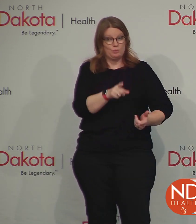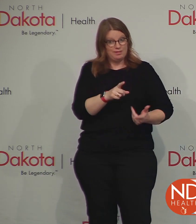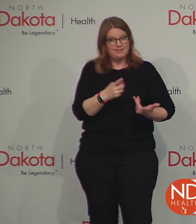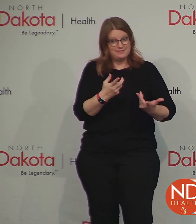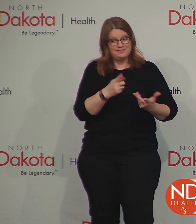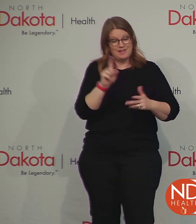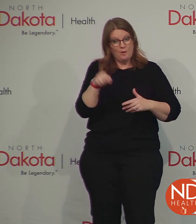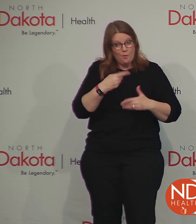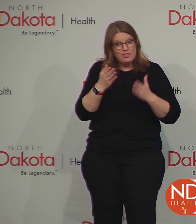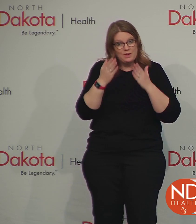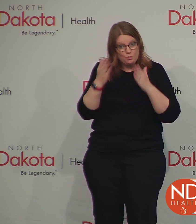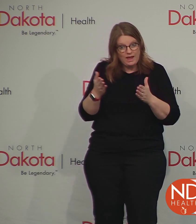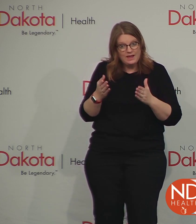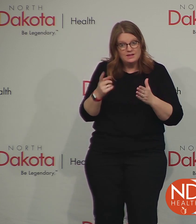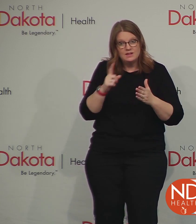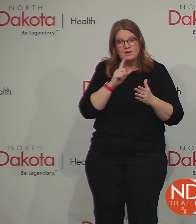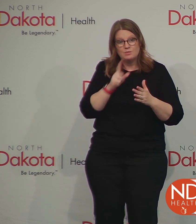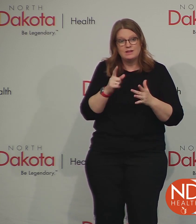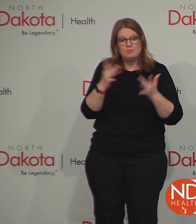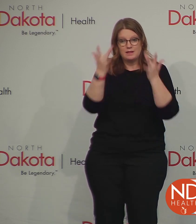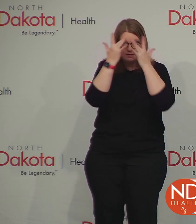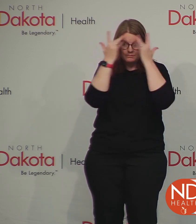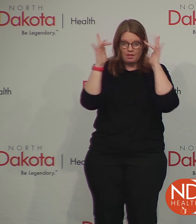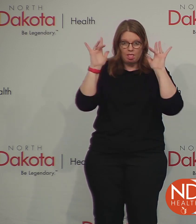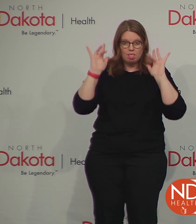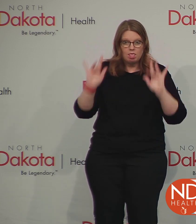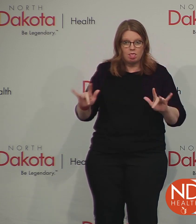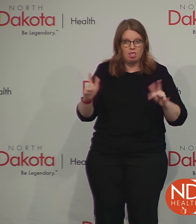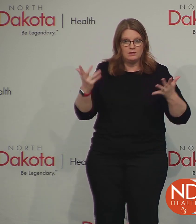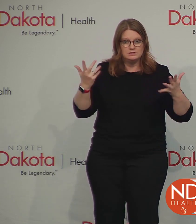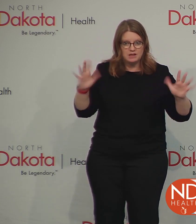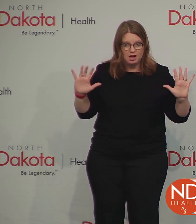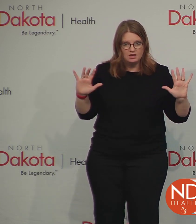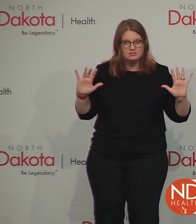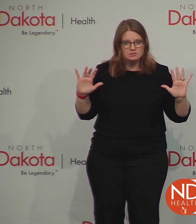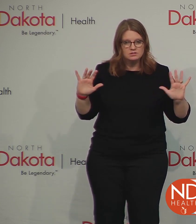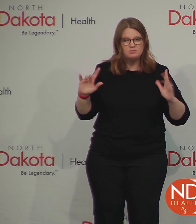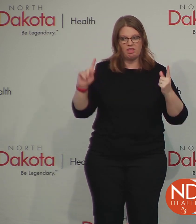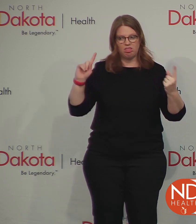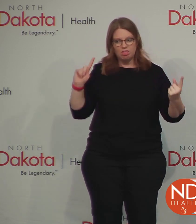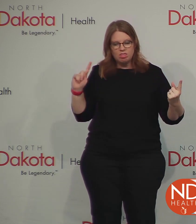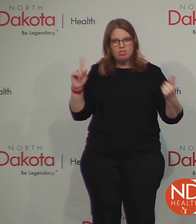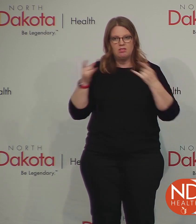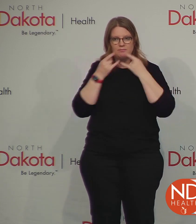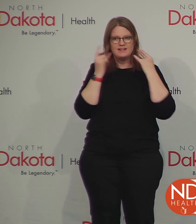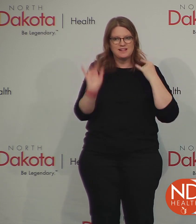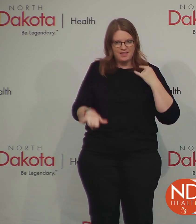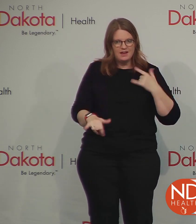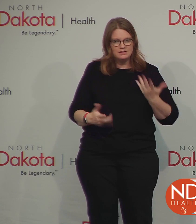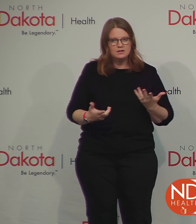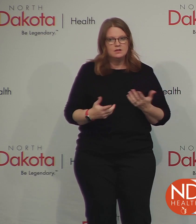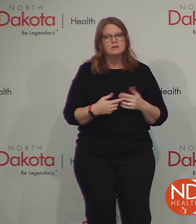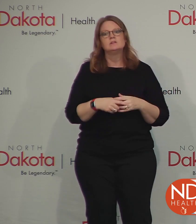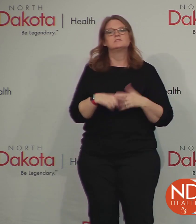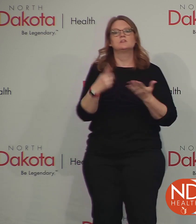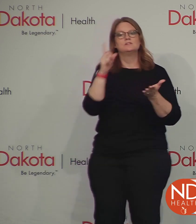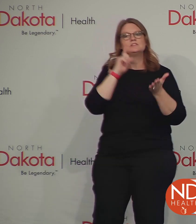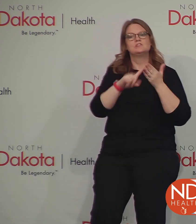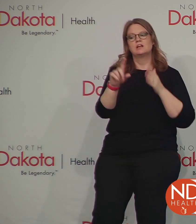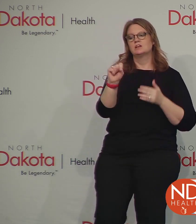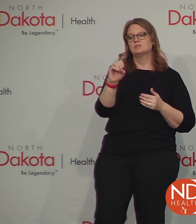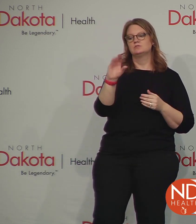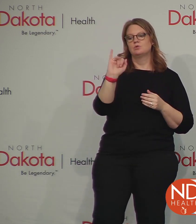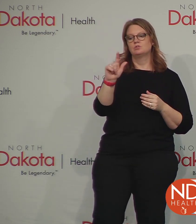we can be done with some of the social mitigation measures. And then I just encourage people to go to our website and our social media pages